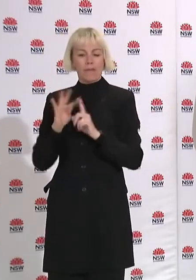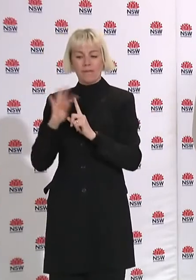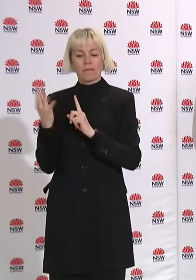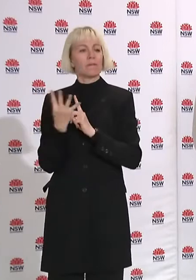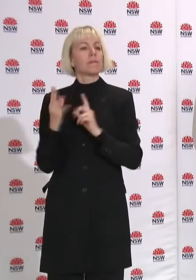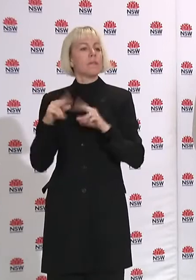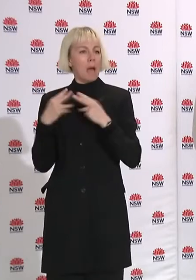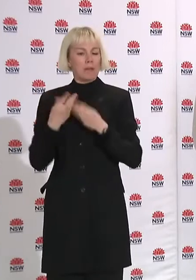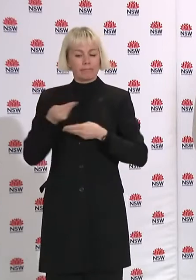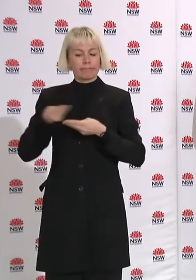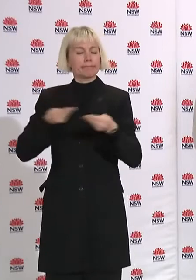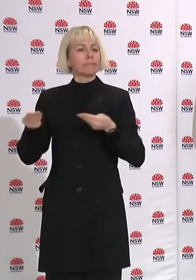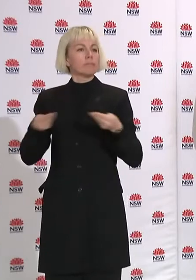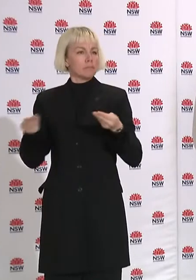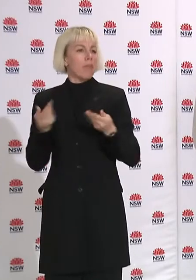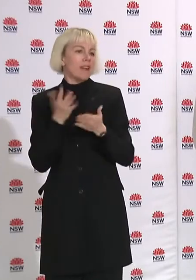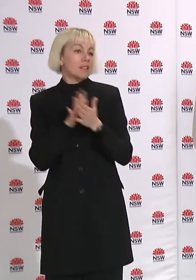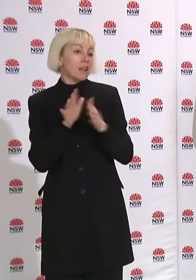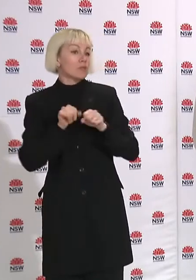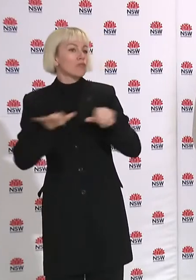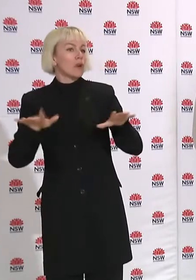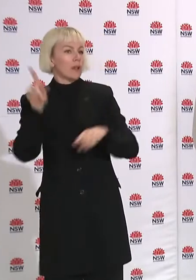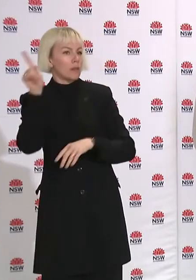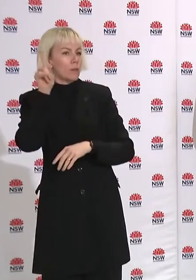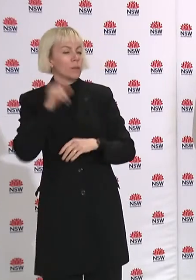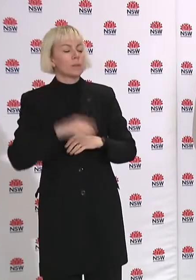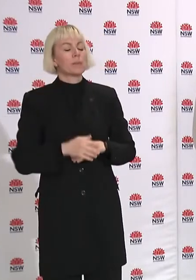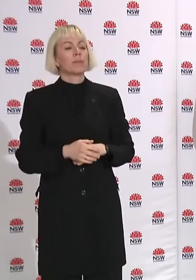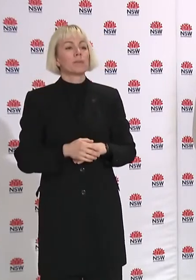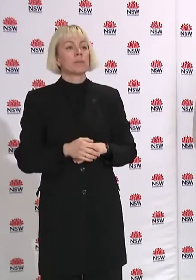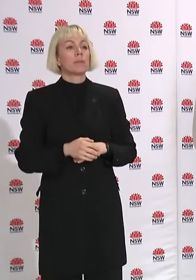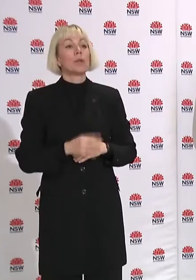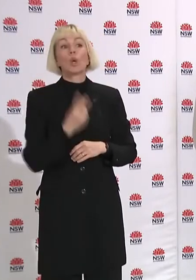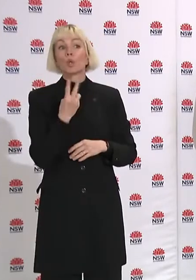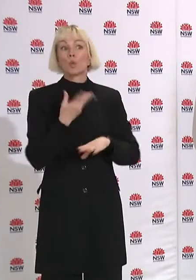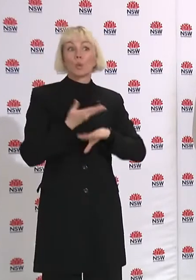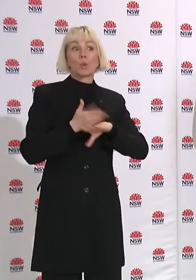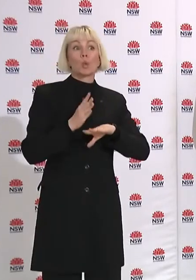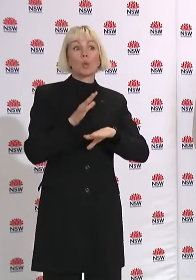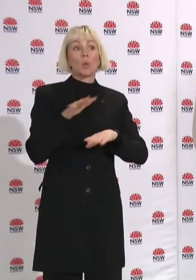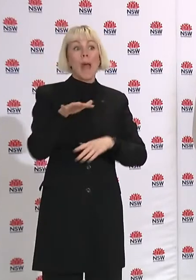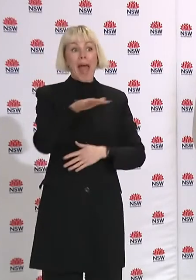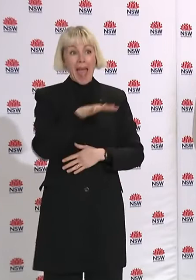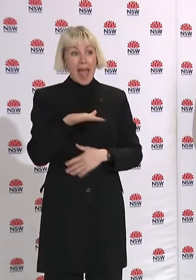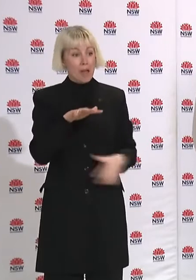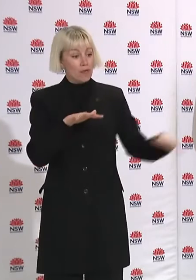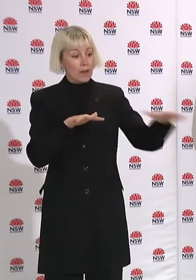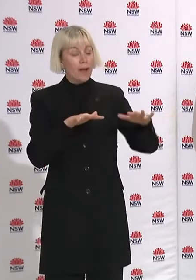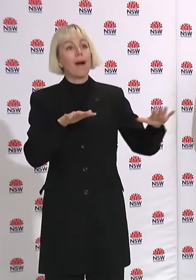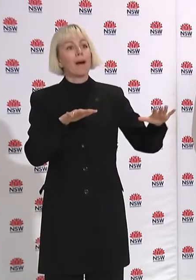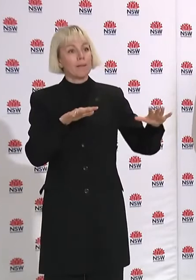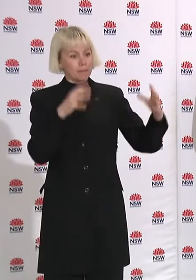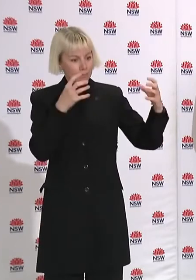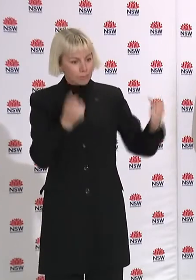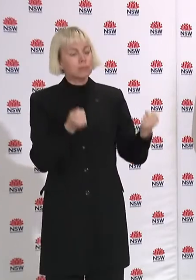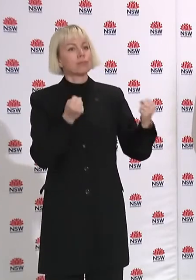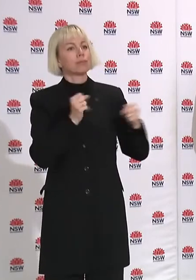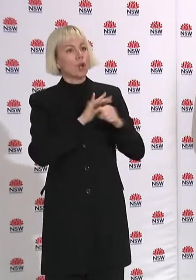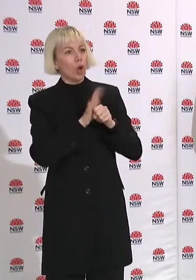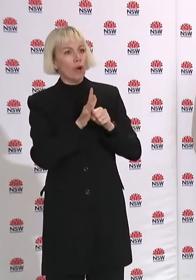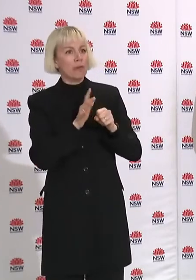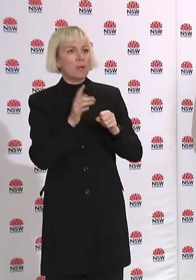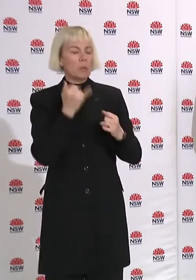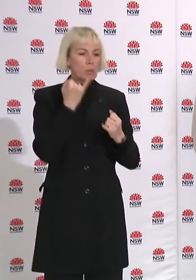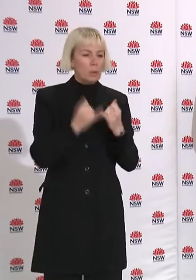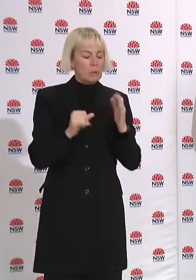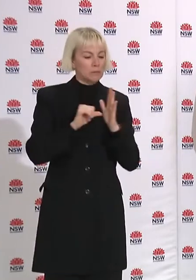western Sydney that are now most impacted, that not only will the government provide you with additional support, but